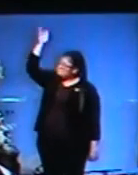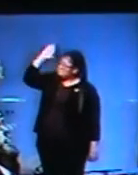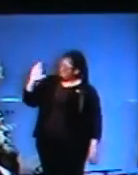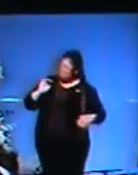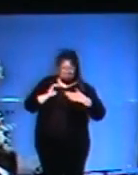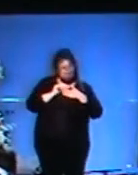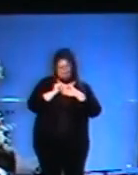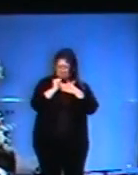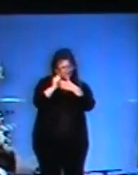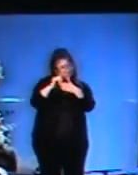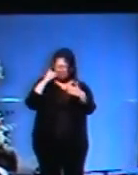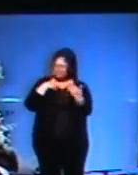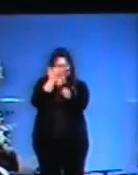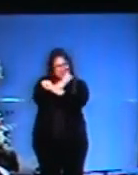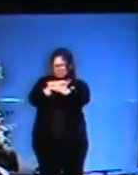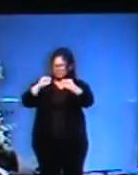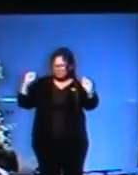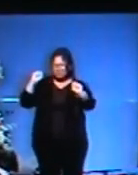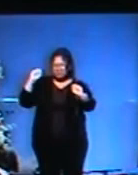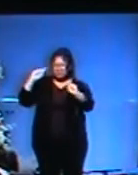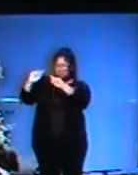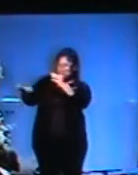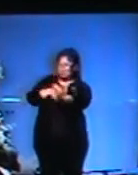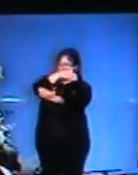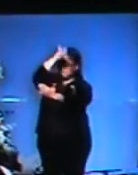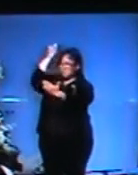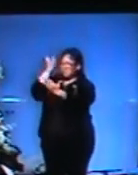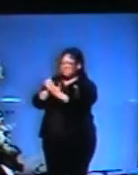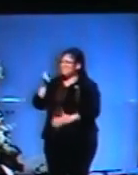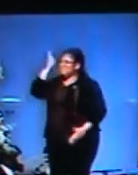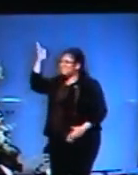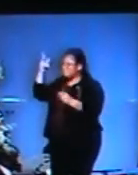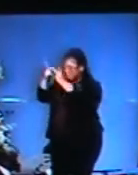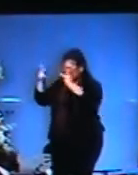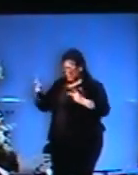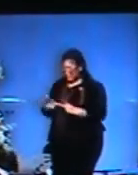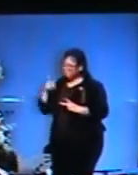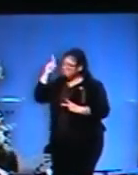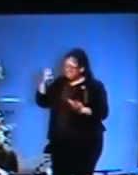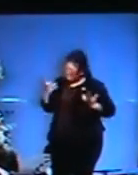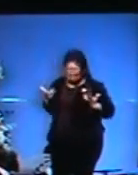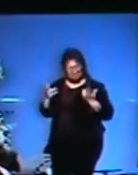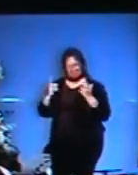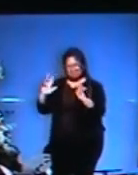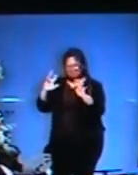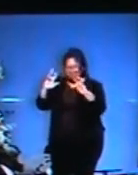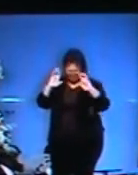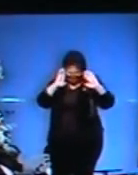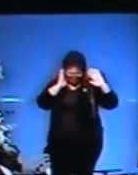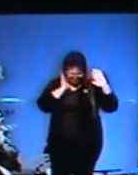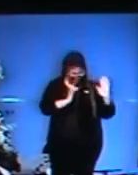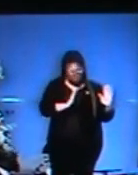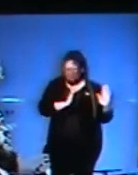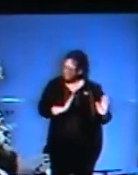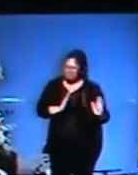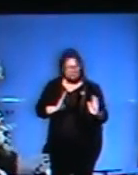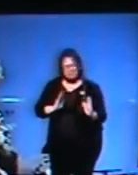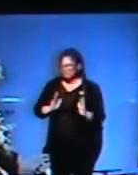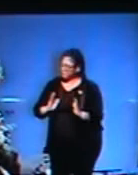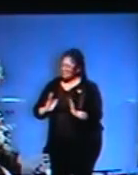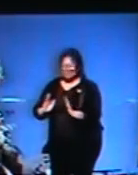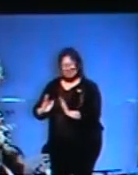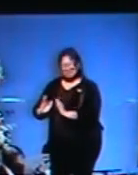lead me safely to that blessed place he has